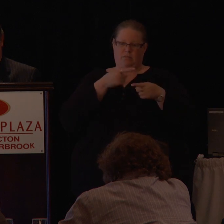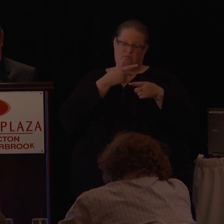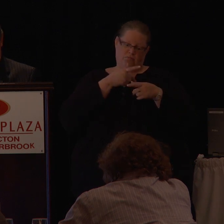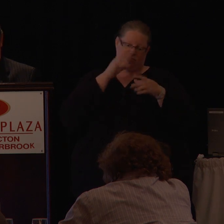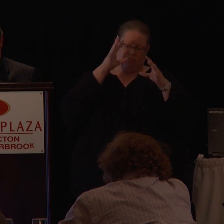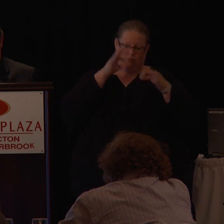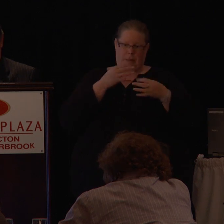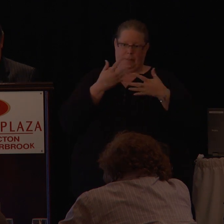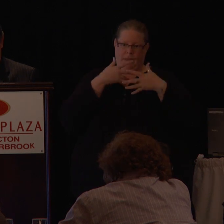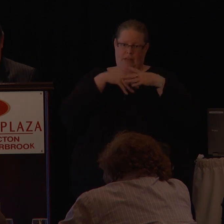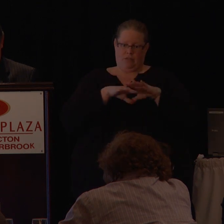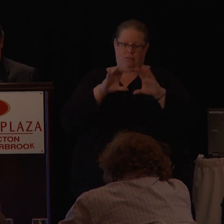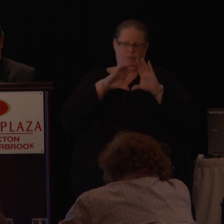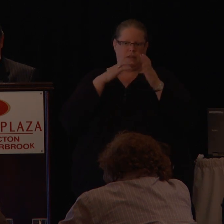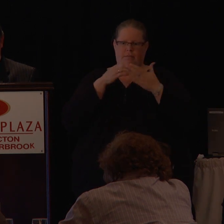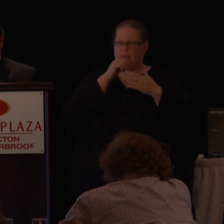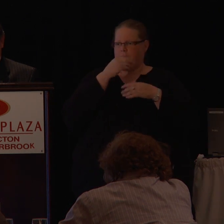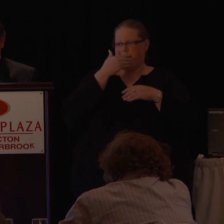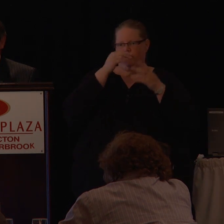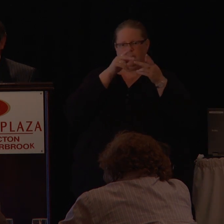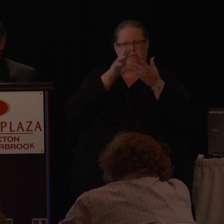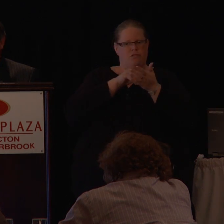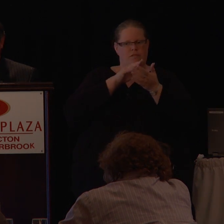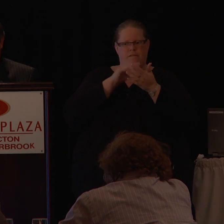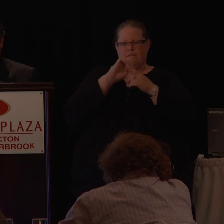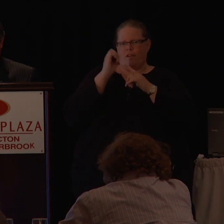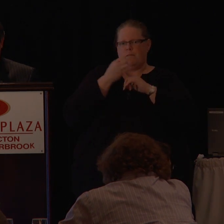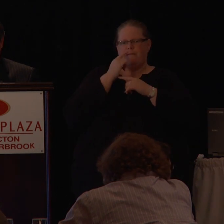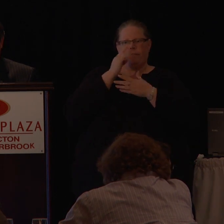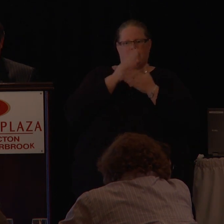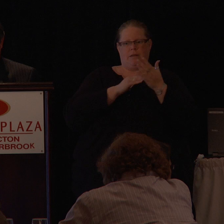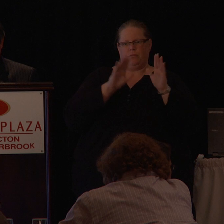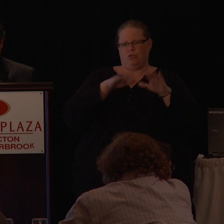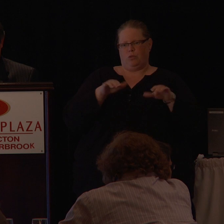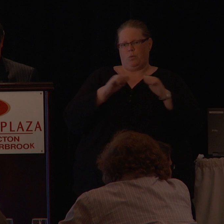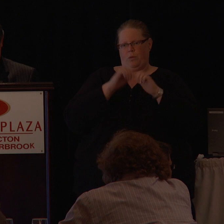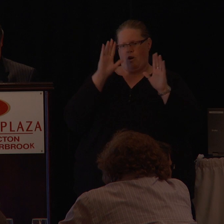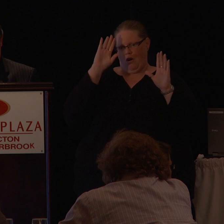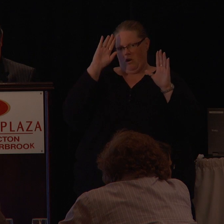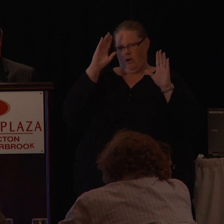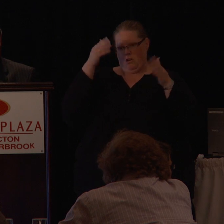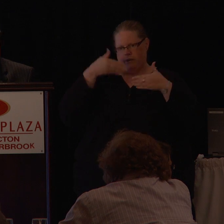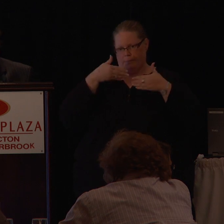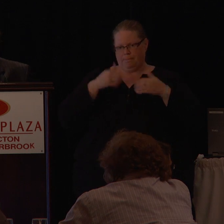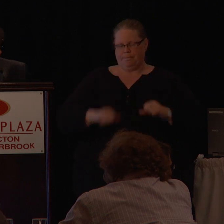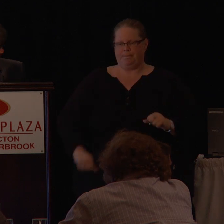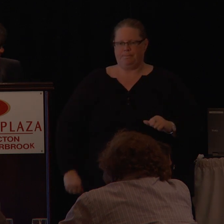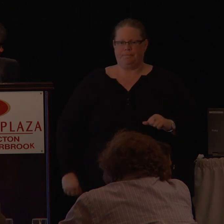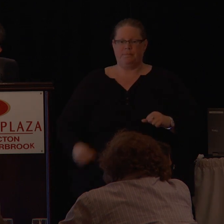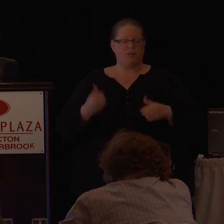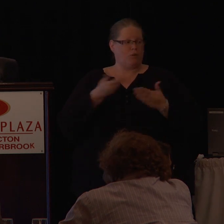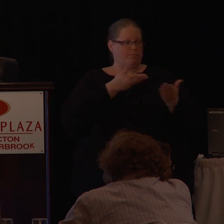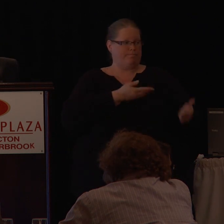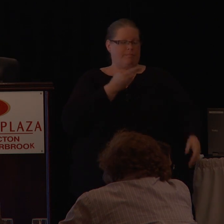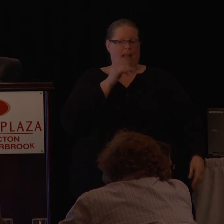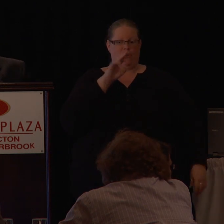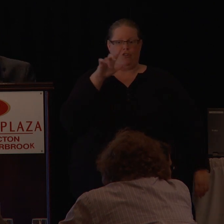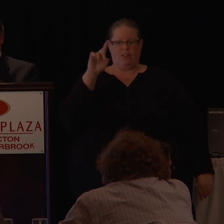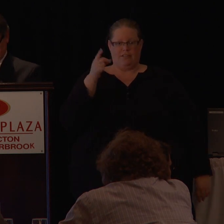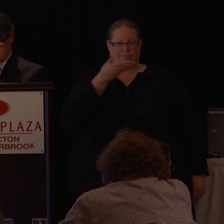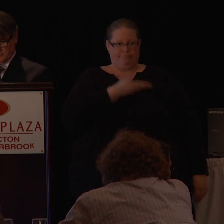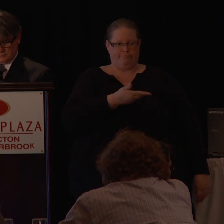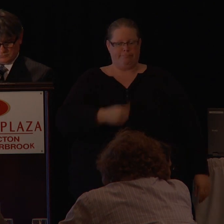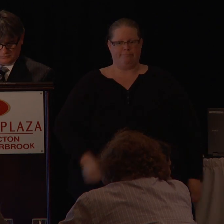an appropriate learning environment for some children with autism. So Harold, the floor is